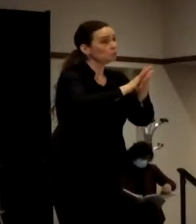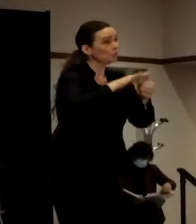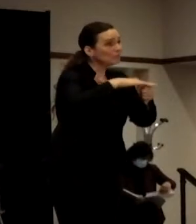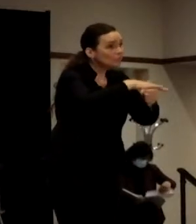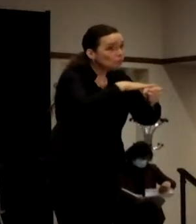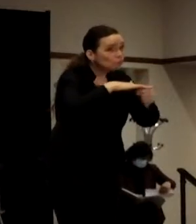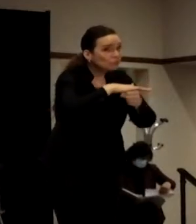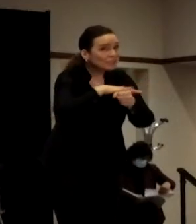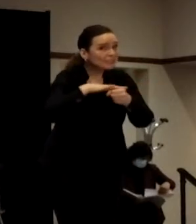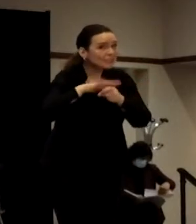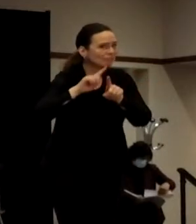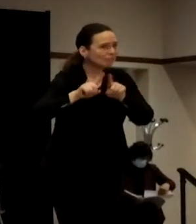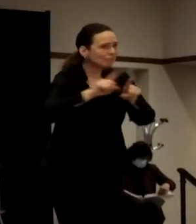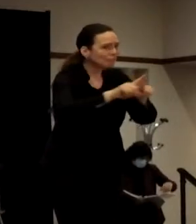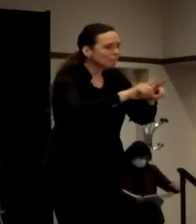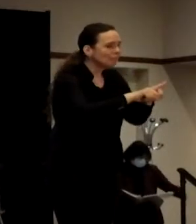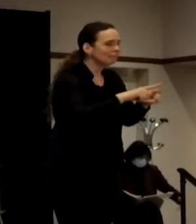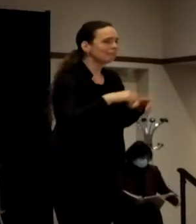testing.